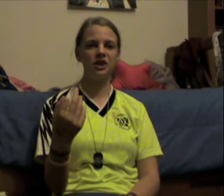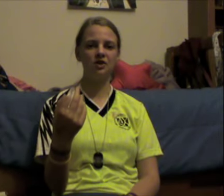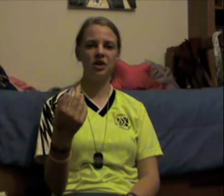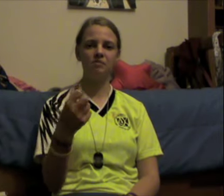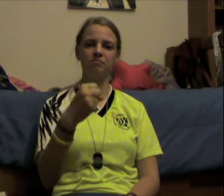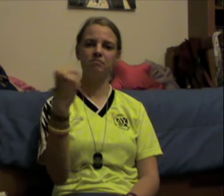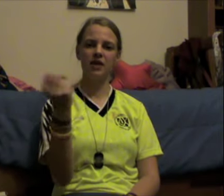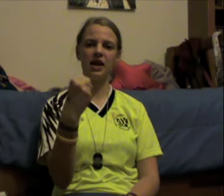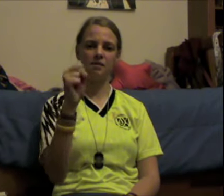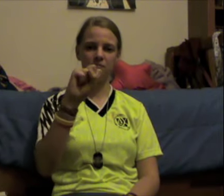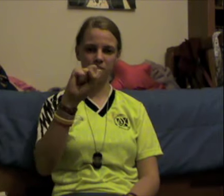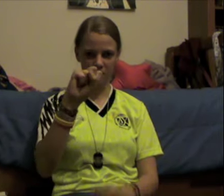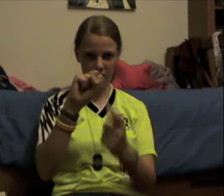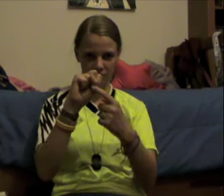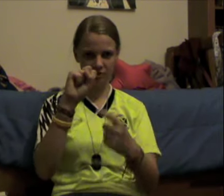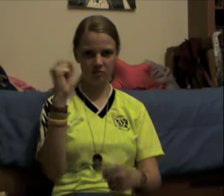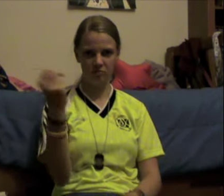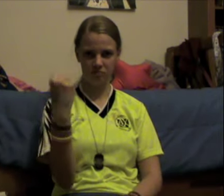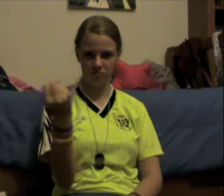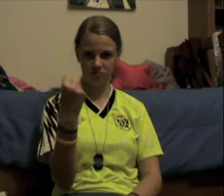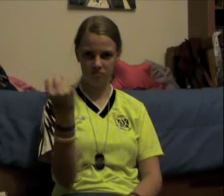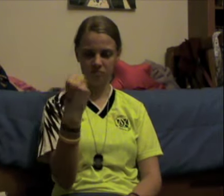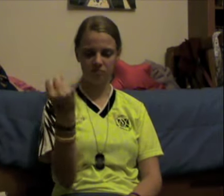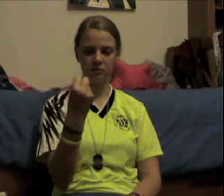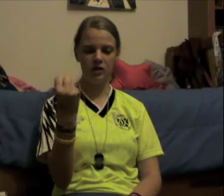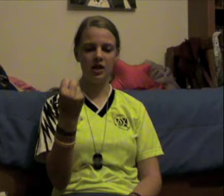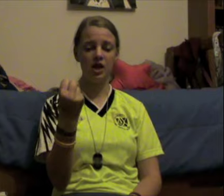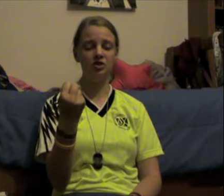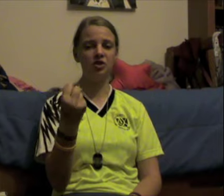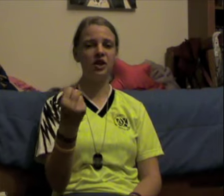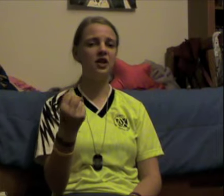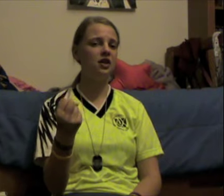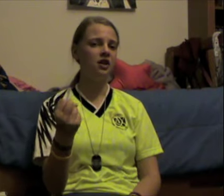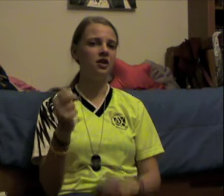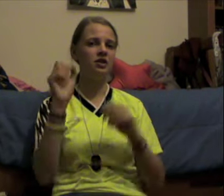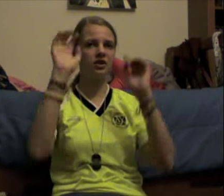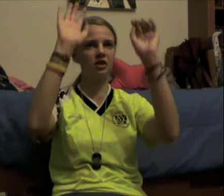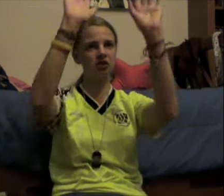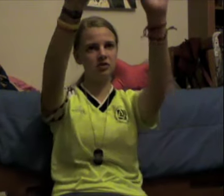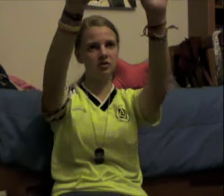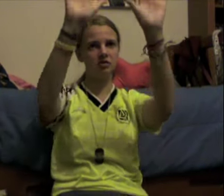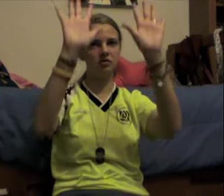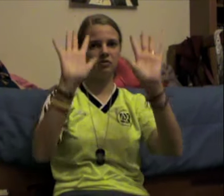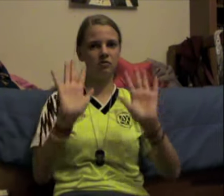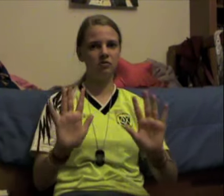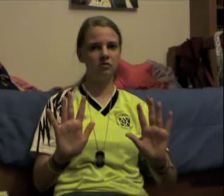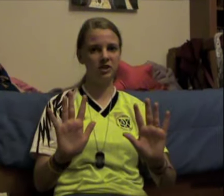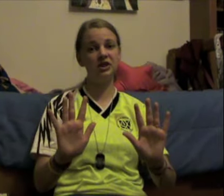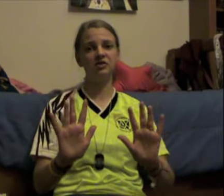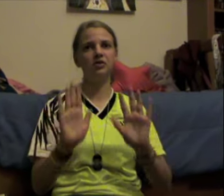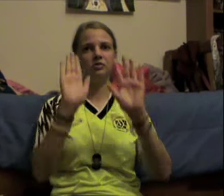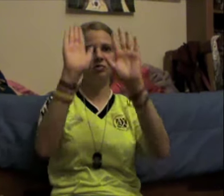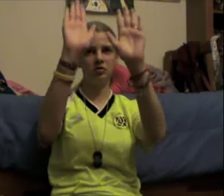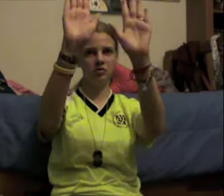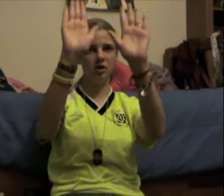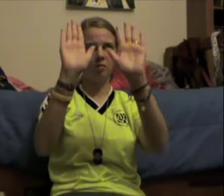Saturday, S. And Sunday is like this. It's different. Oh,